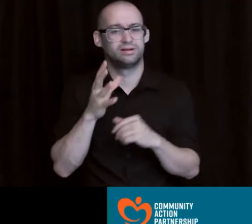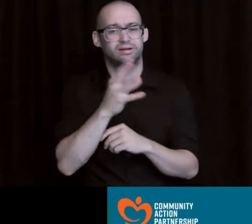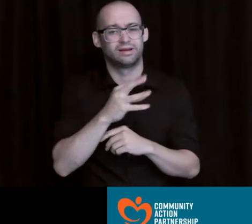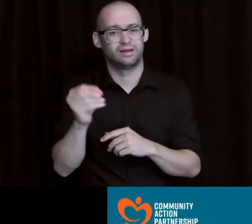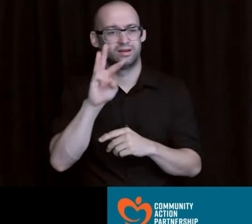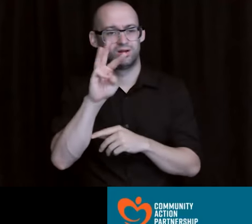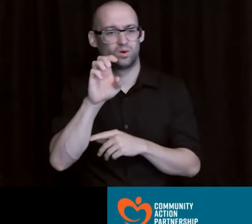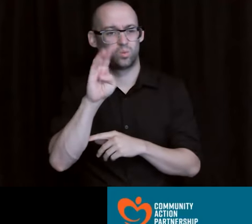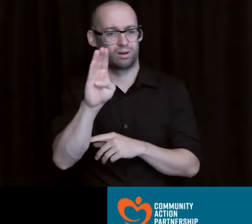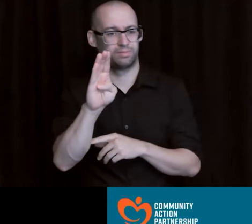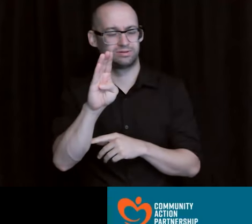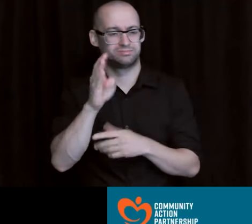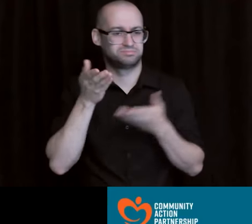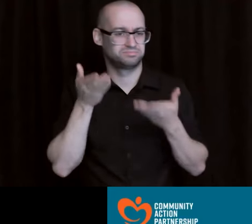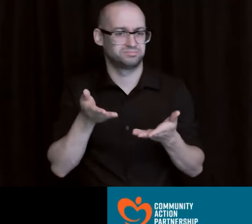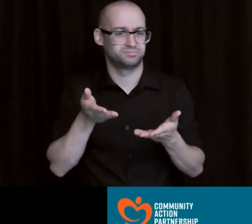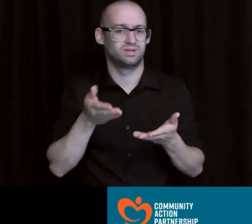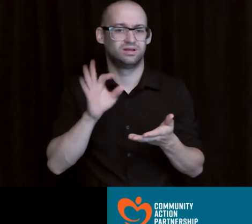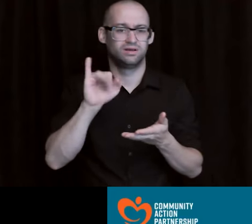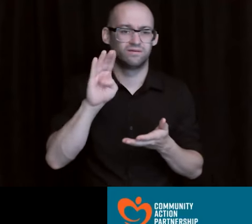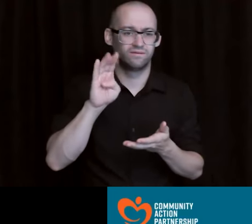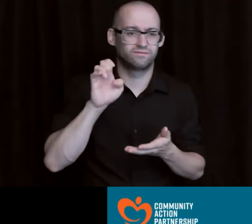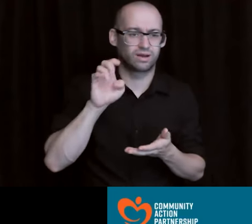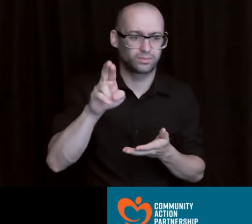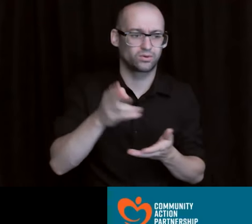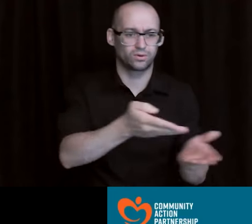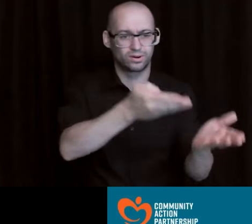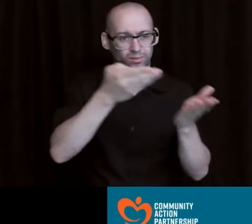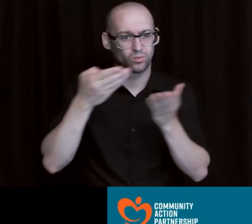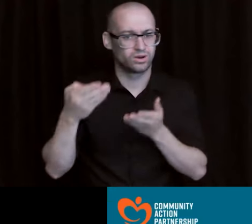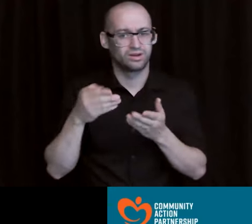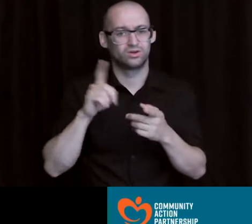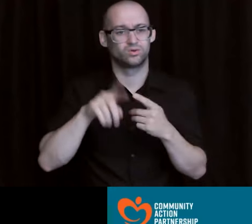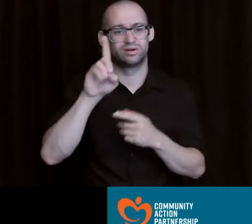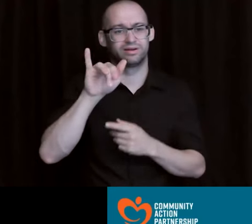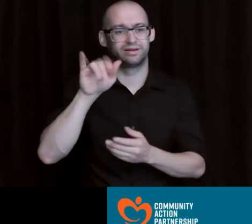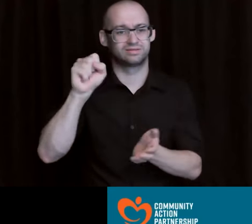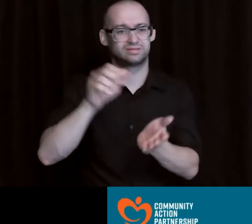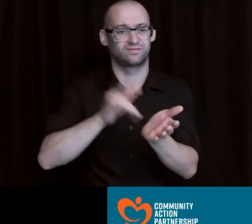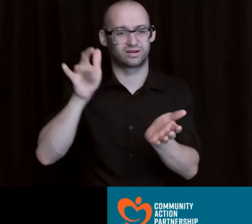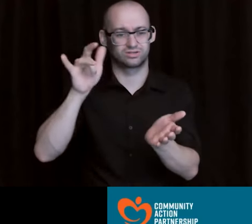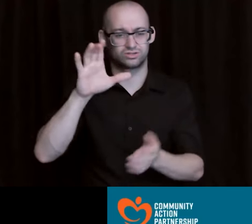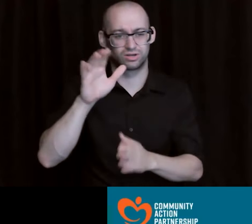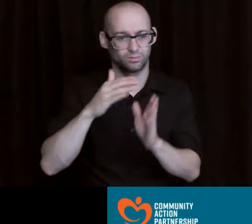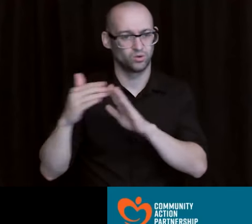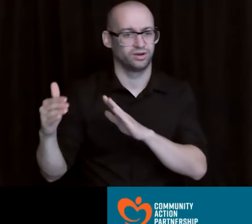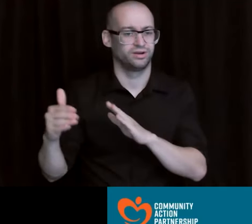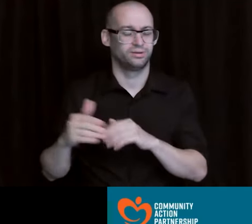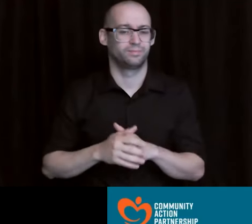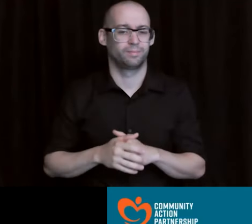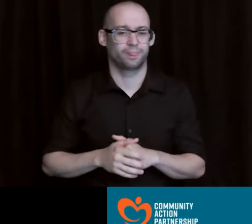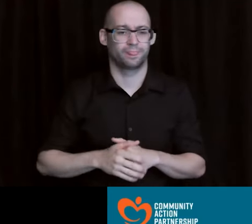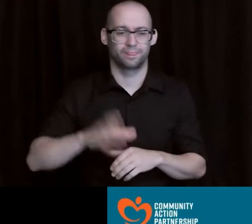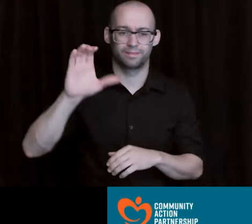web presence and actually fiber into Watts and our disadvantaged communities. So